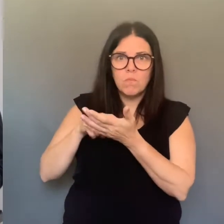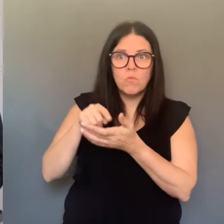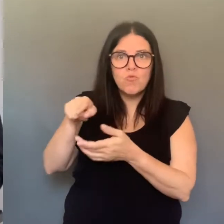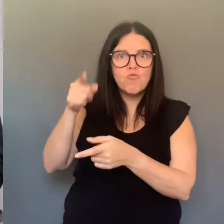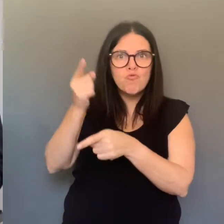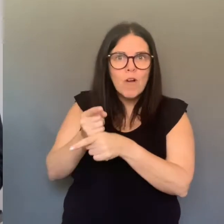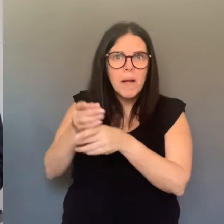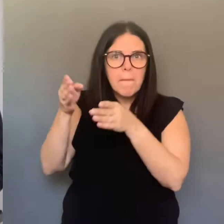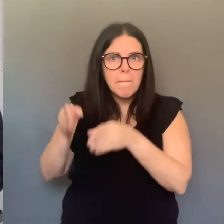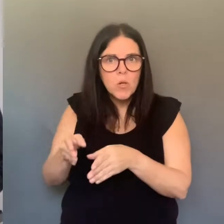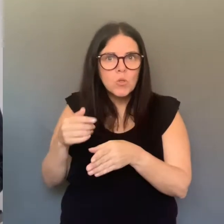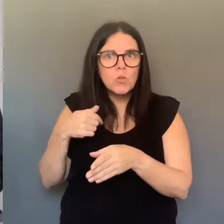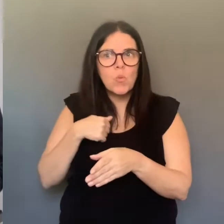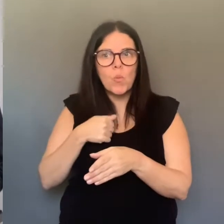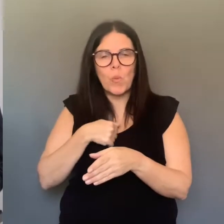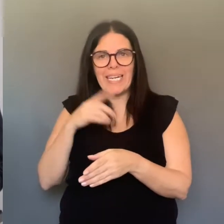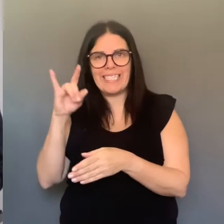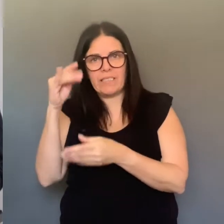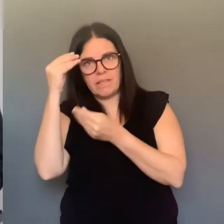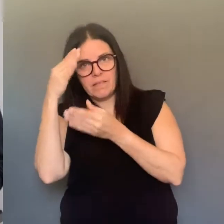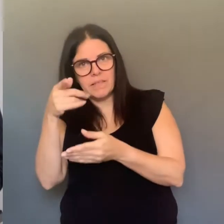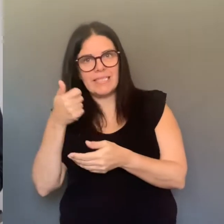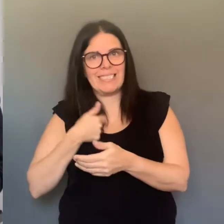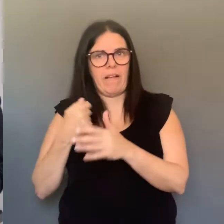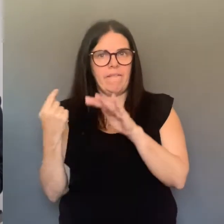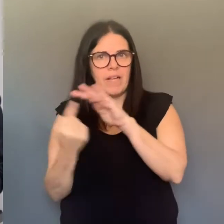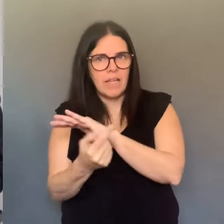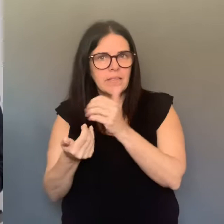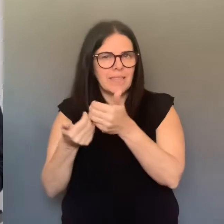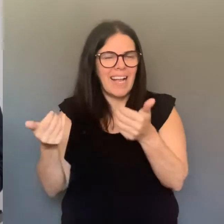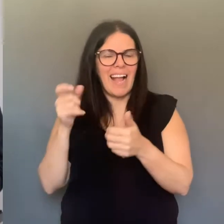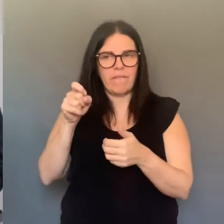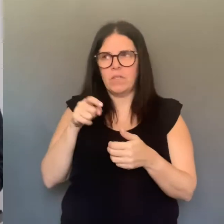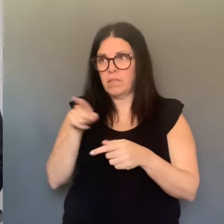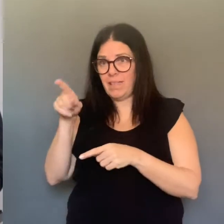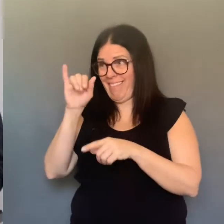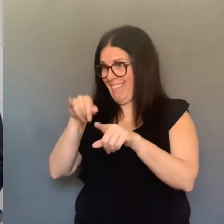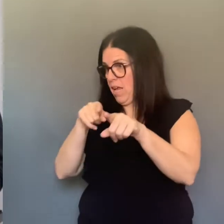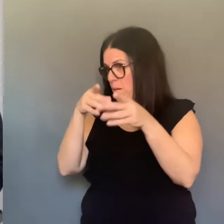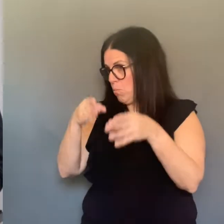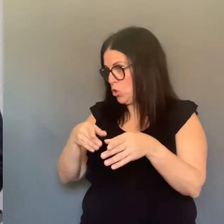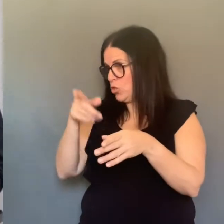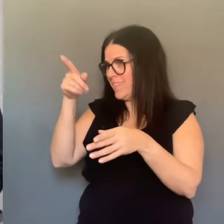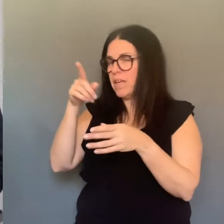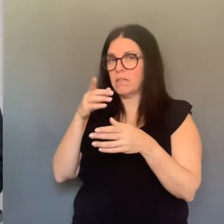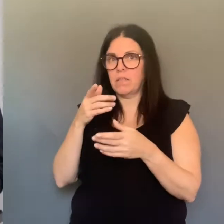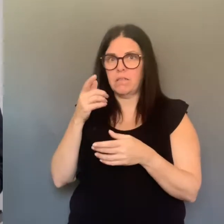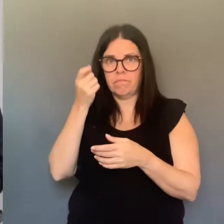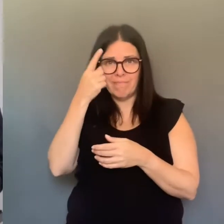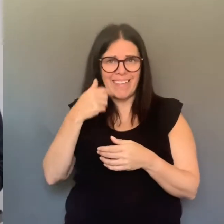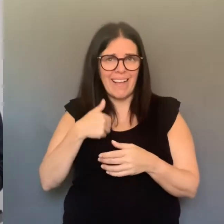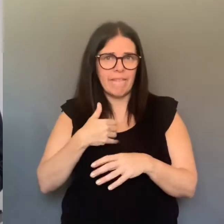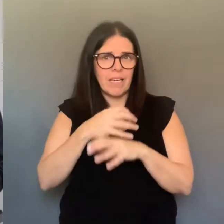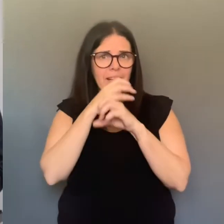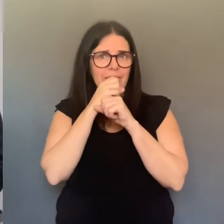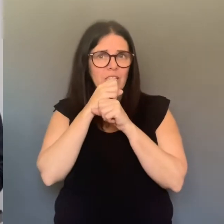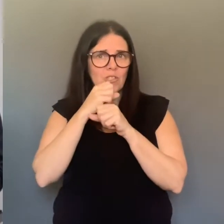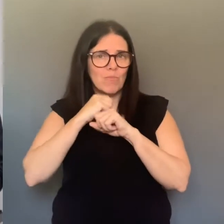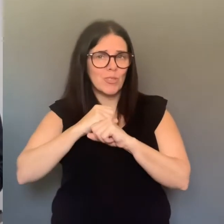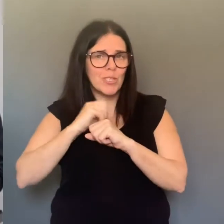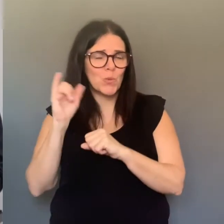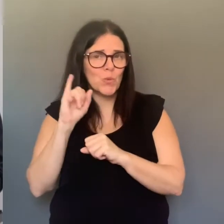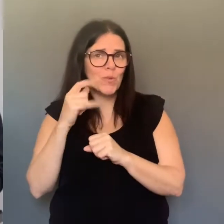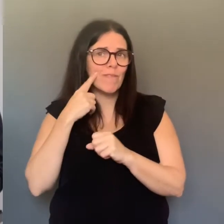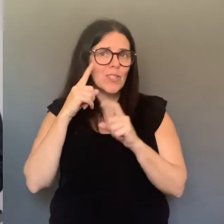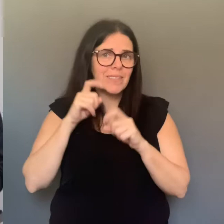if we are getting hundreds of calls, it's even hard for us to even say that what's the mechanism in place to identify that those are the right people who we